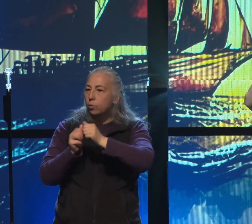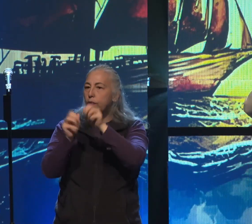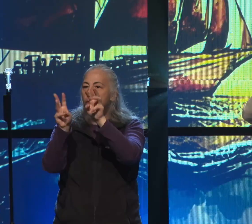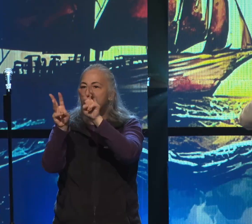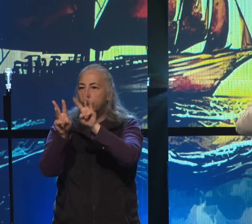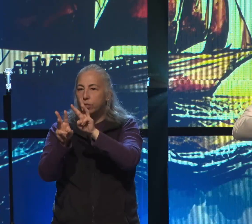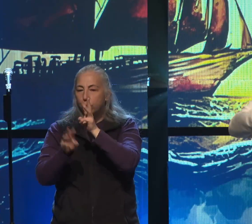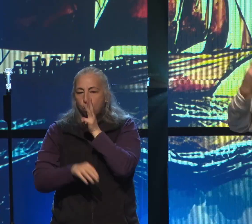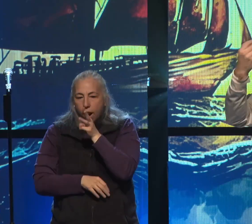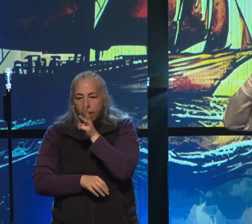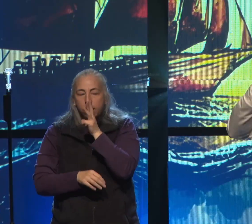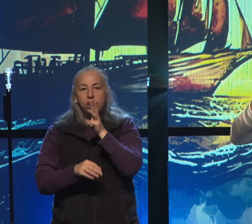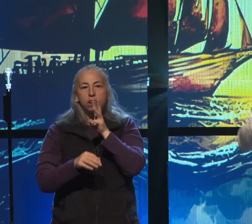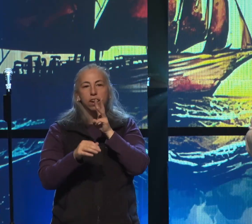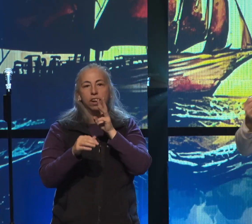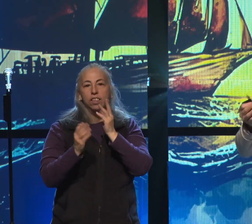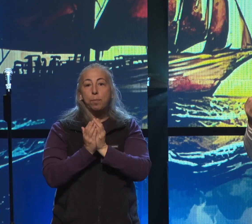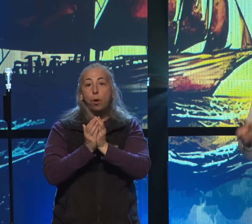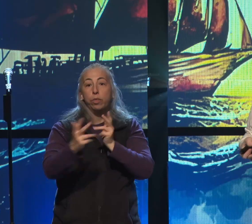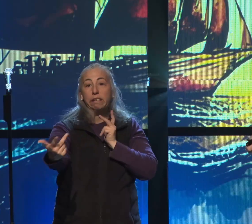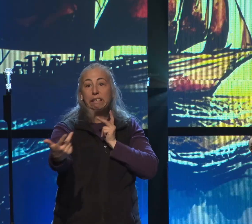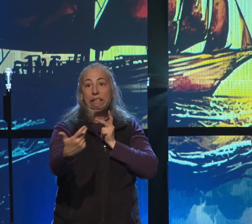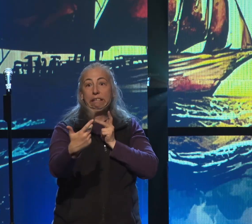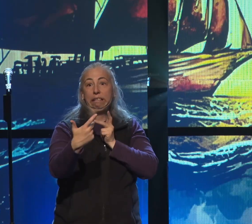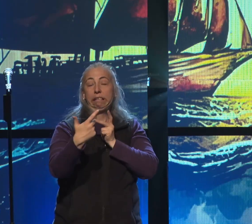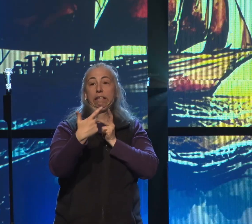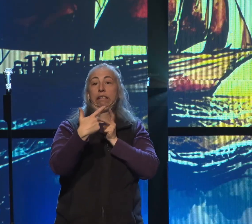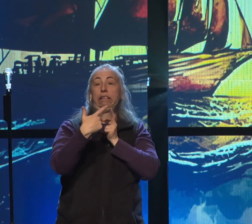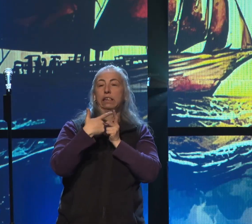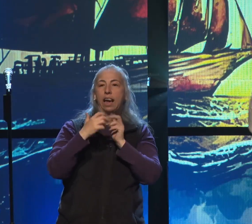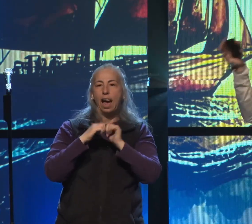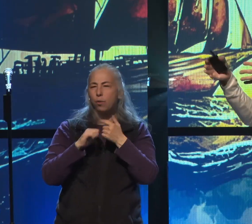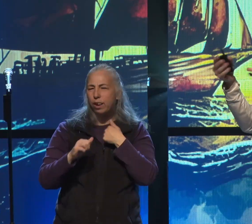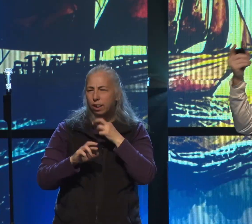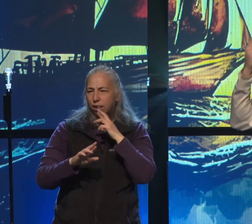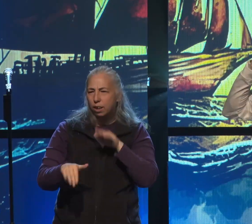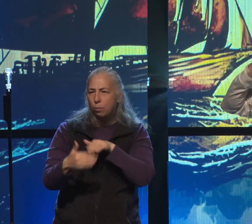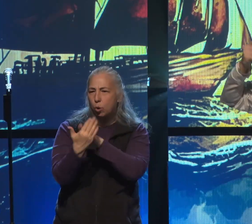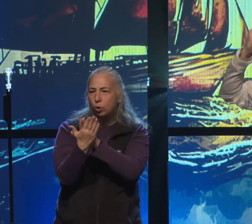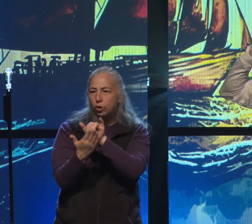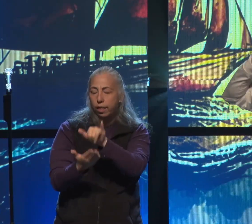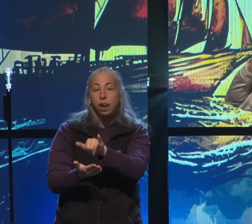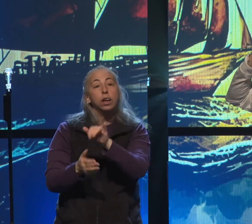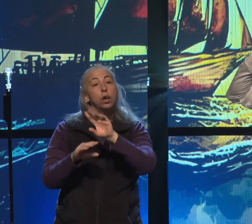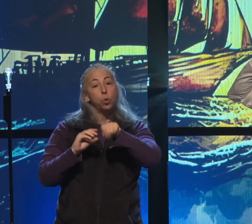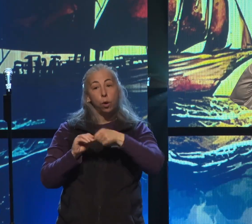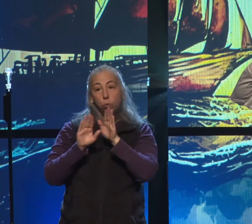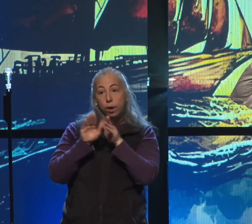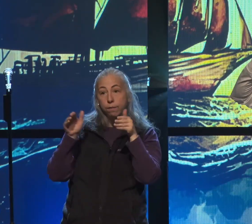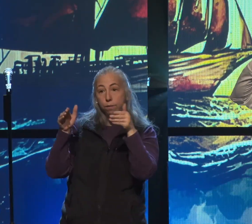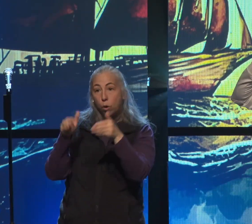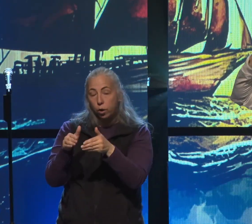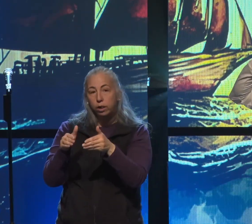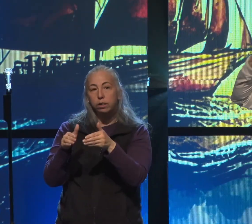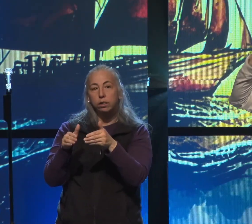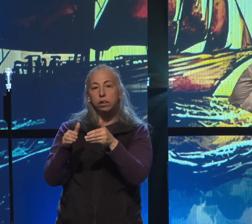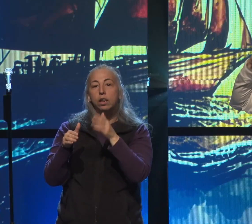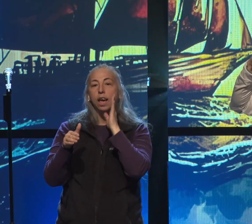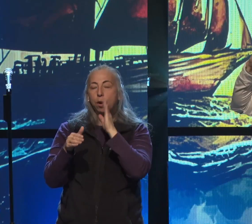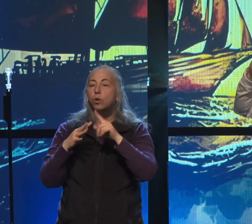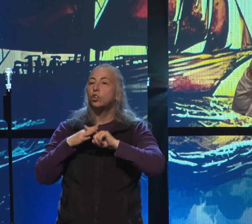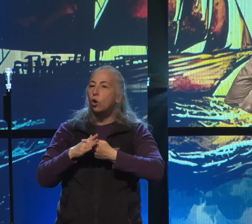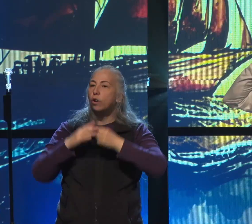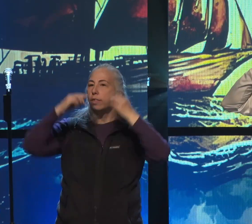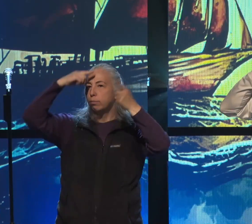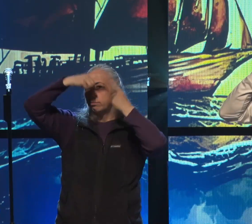that's approaching us at a high rate of speed, whatever it might be, right? And where we focus, we'll start to think about our cognitive thought processes,